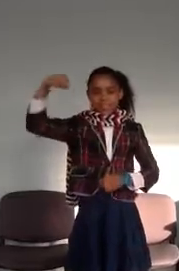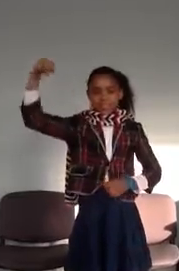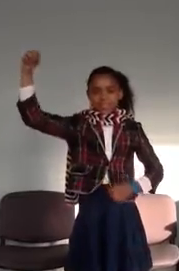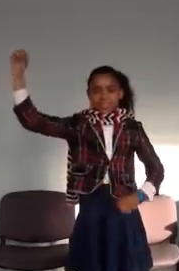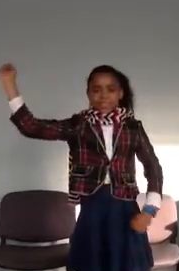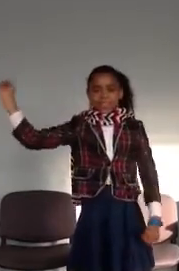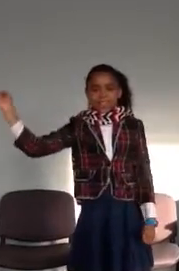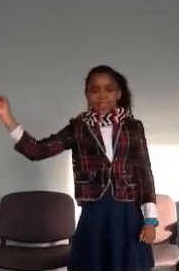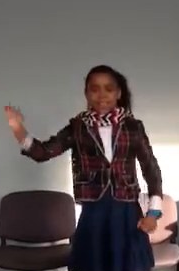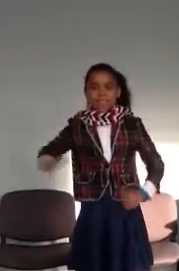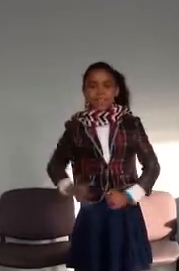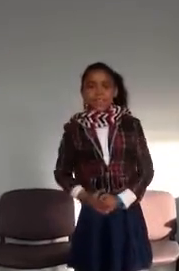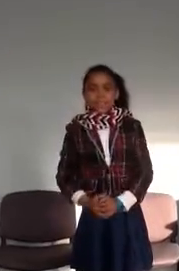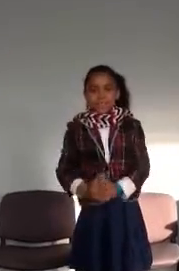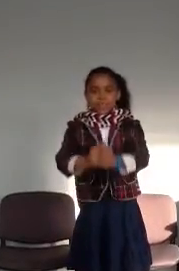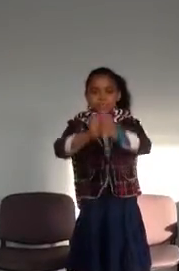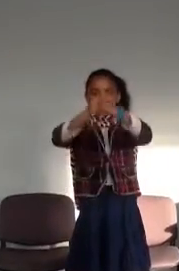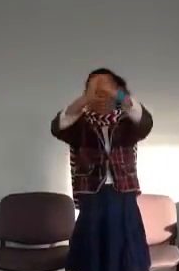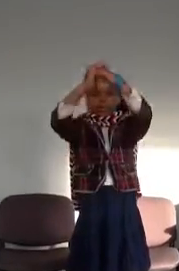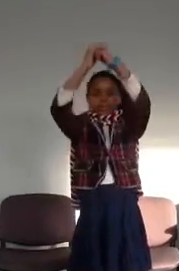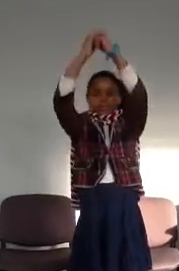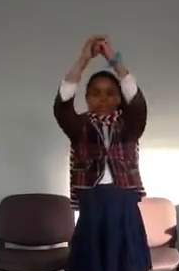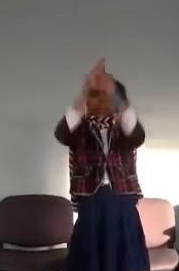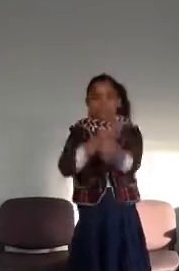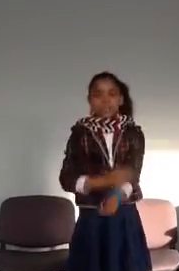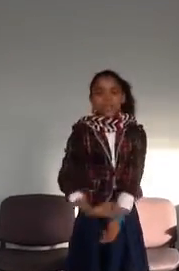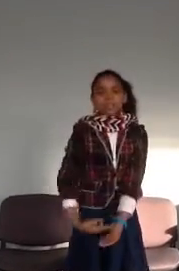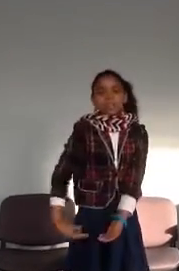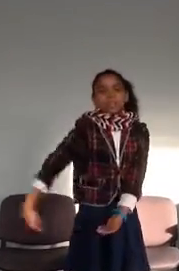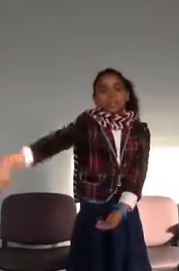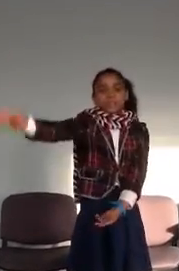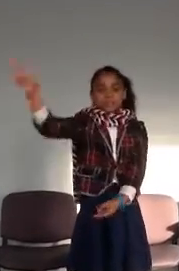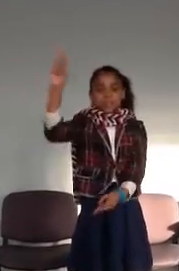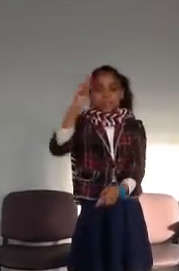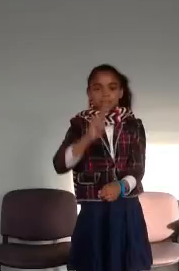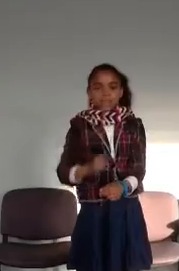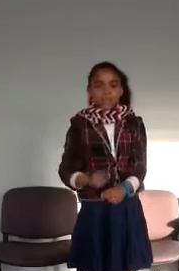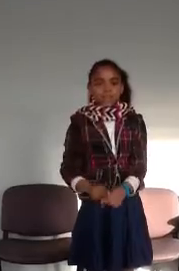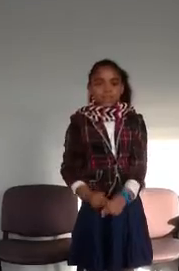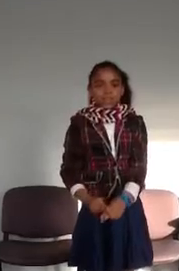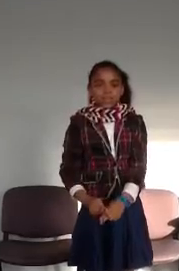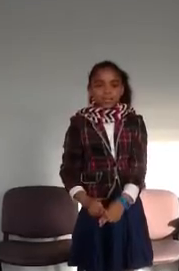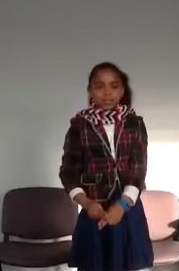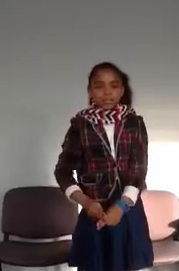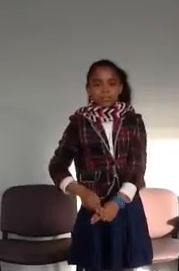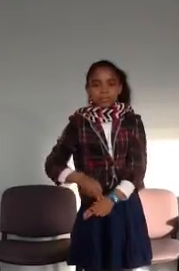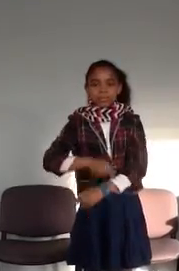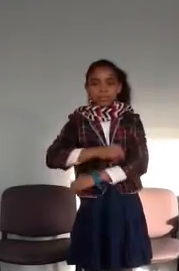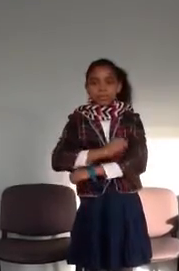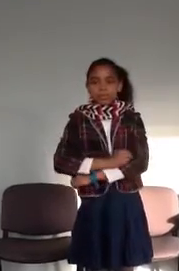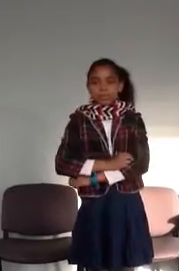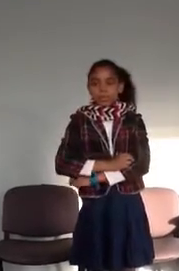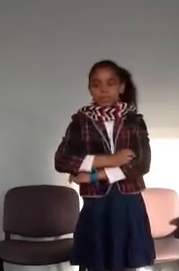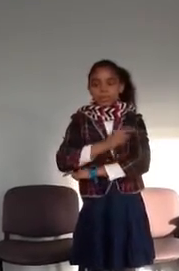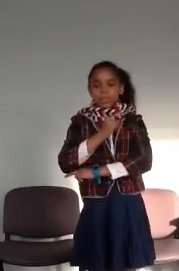soul. Worship your holy name. The